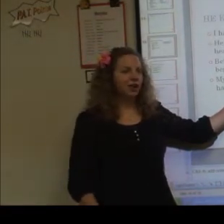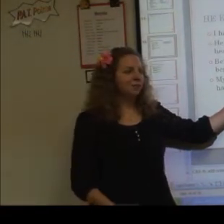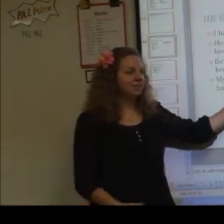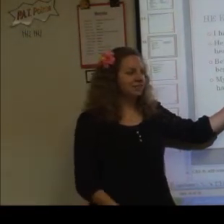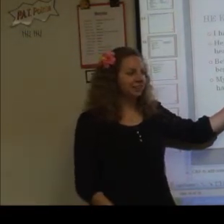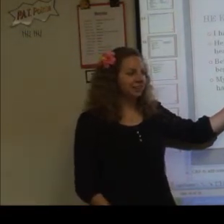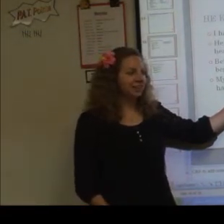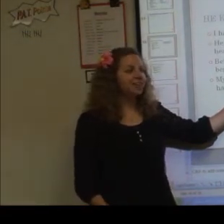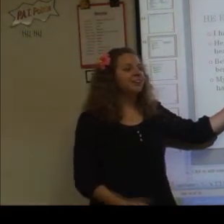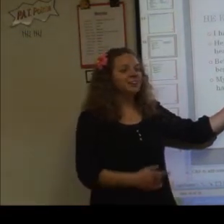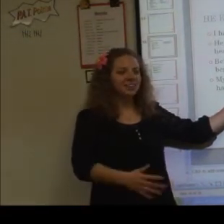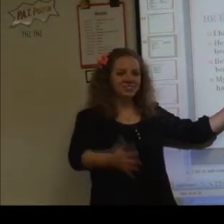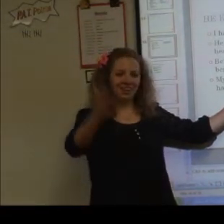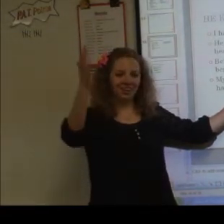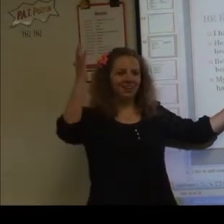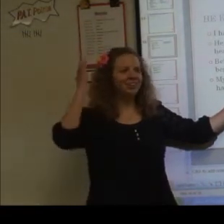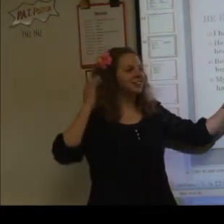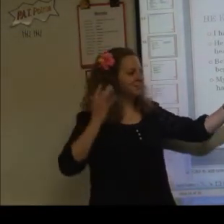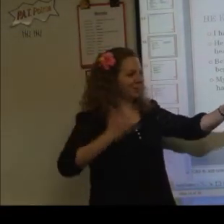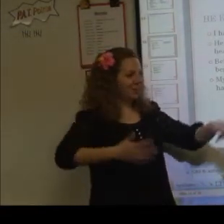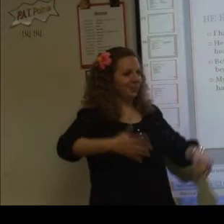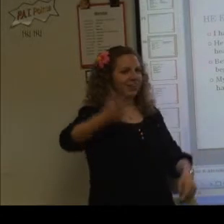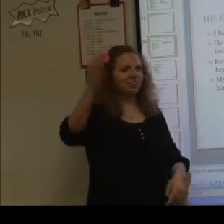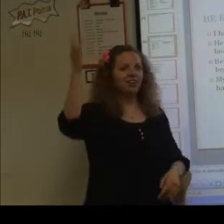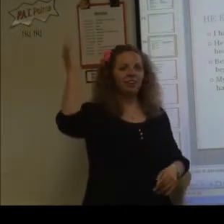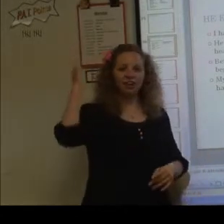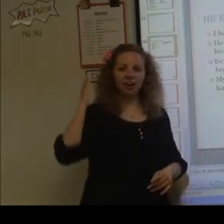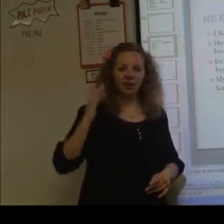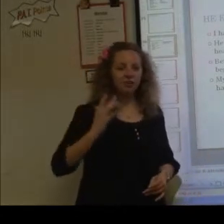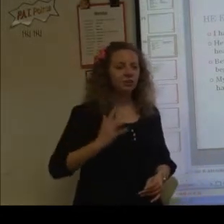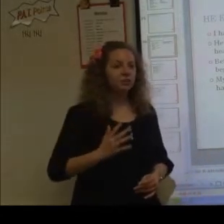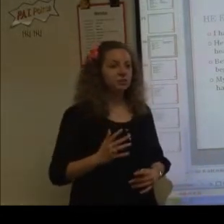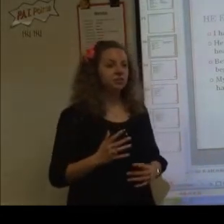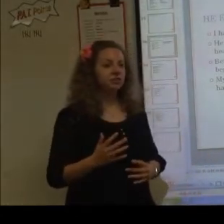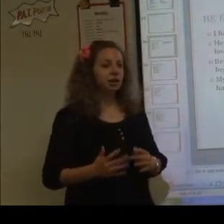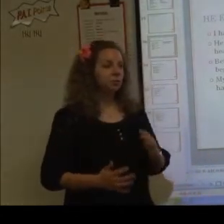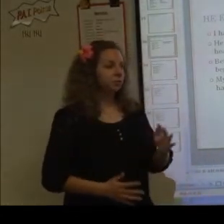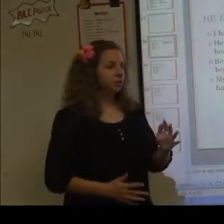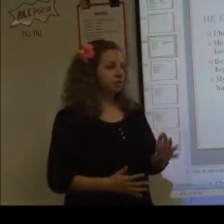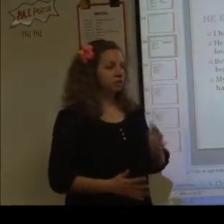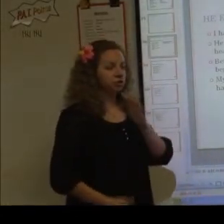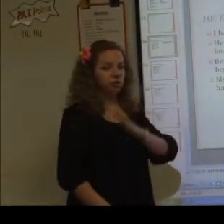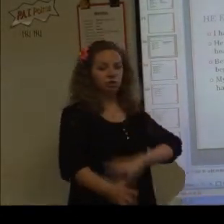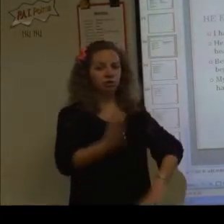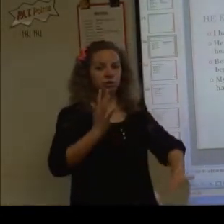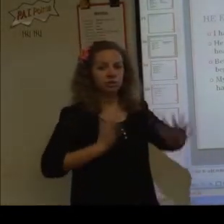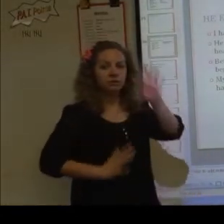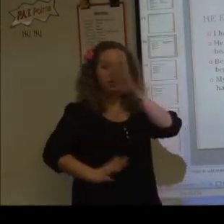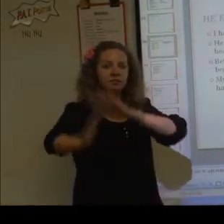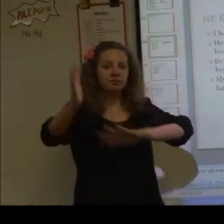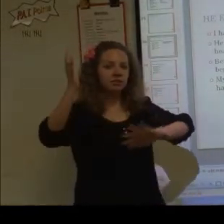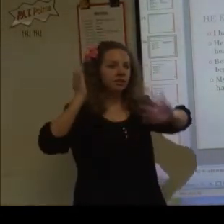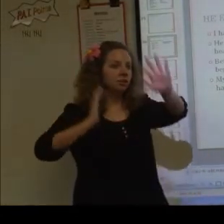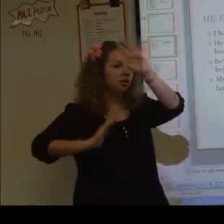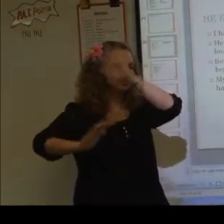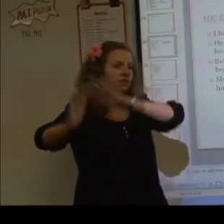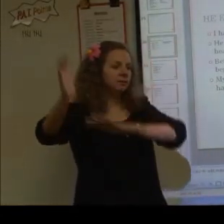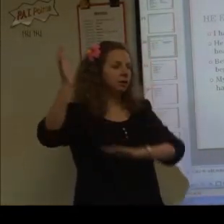not recently, you could say a long time ago, like long ago. So there's a couple of ways that you can go this way. Long time